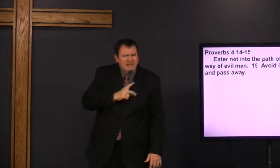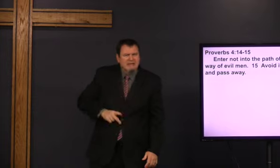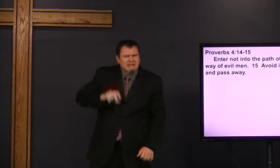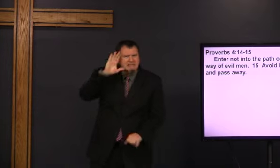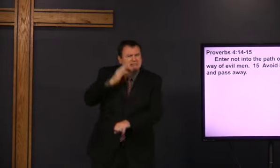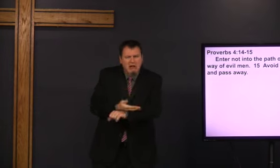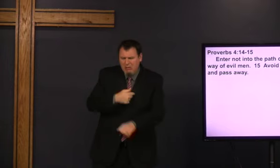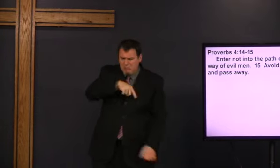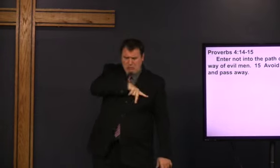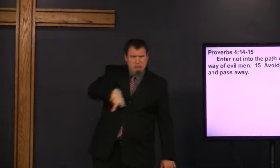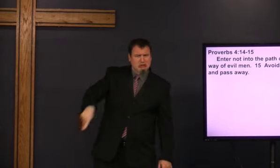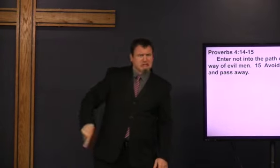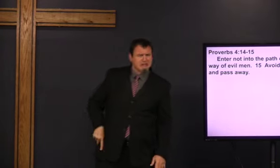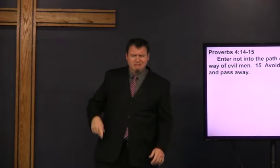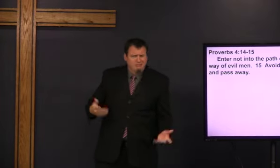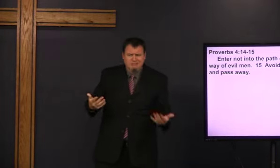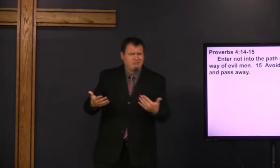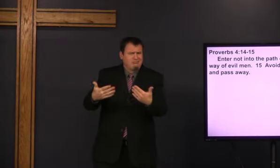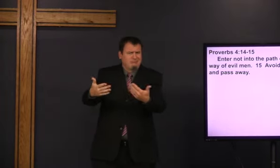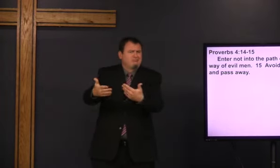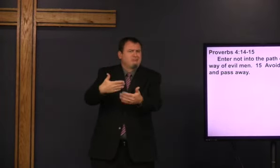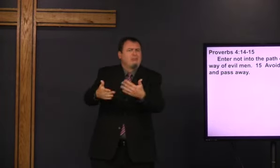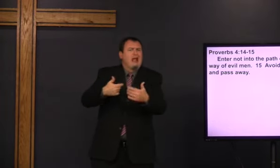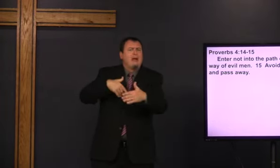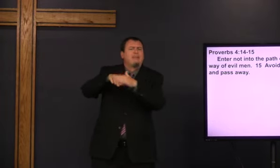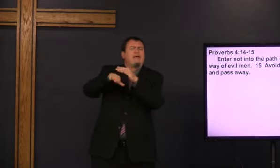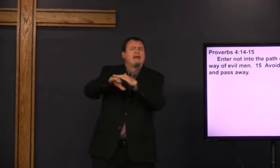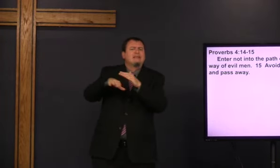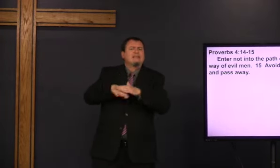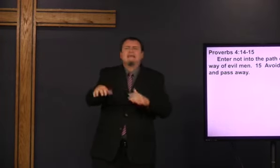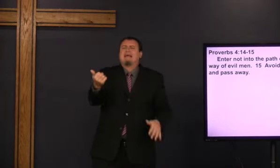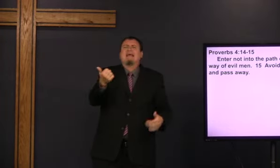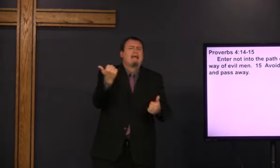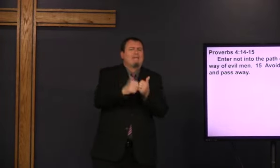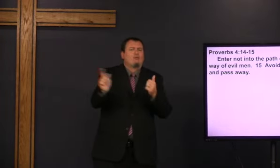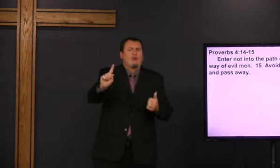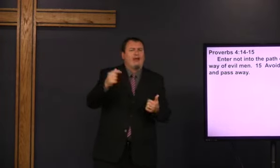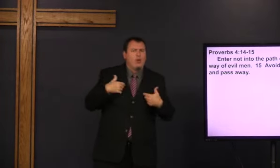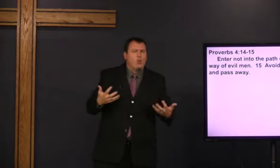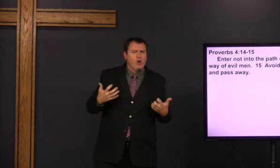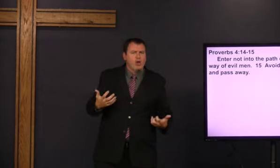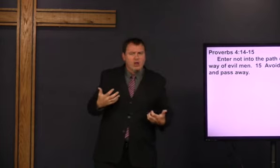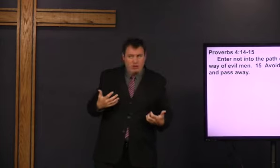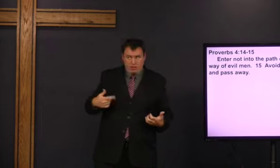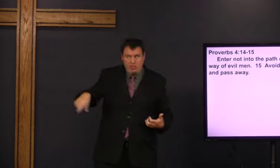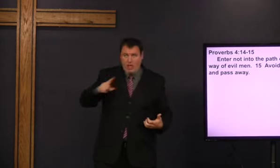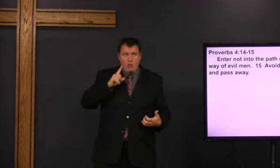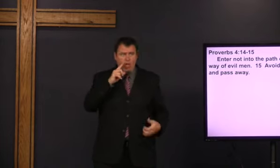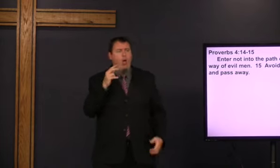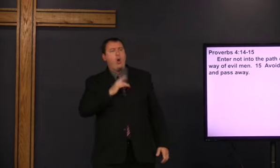would say, well, I can go anywhere. I'm the prince. I have access to anywhere I want.